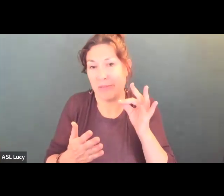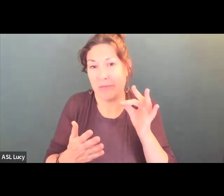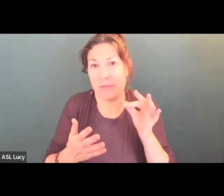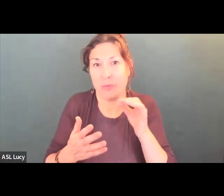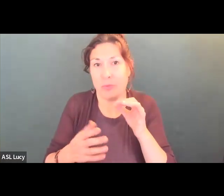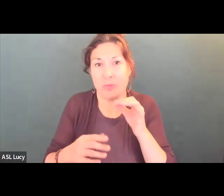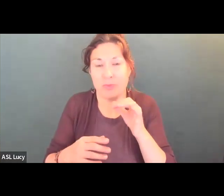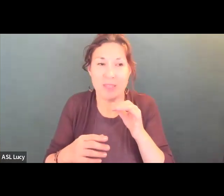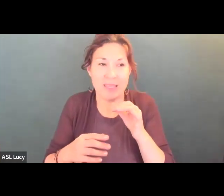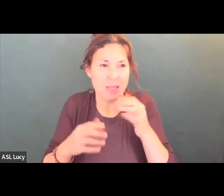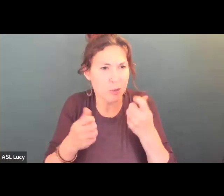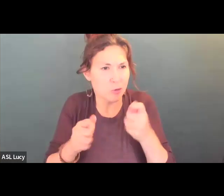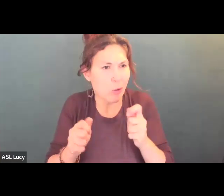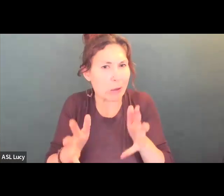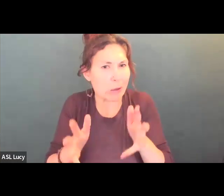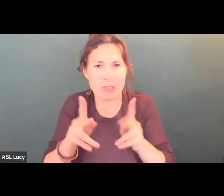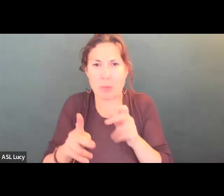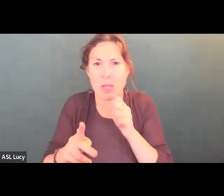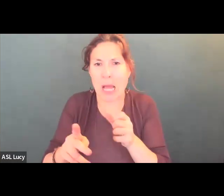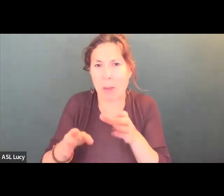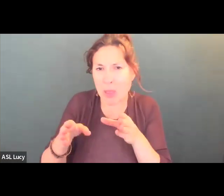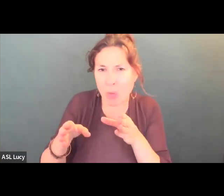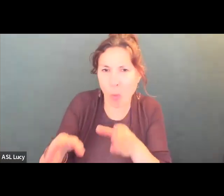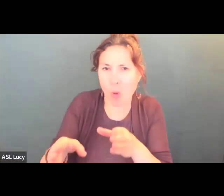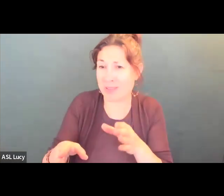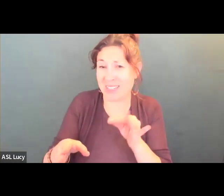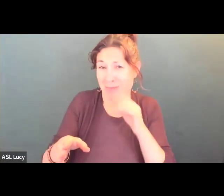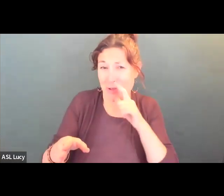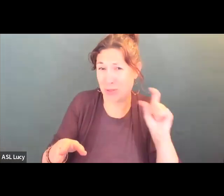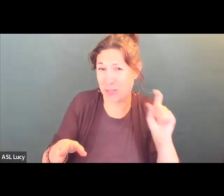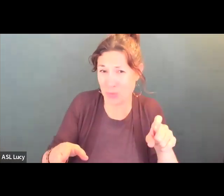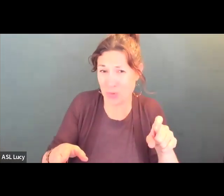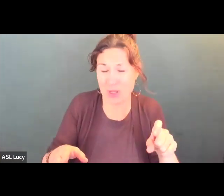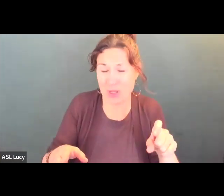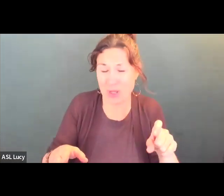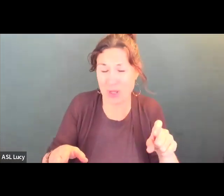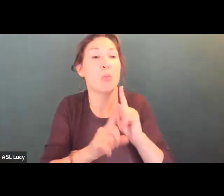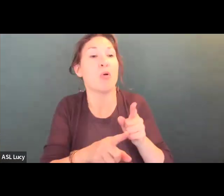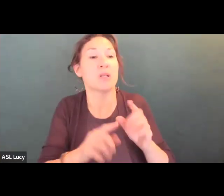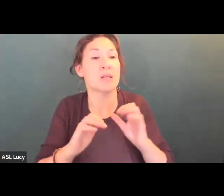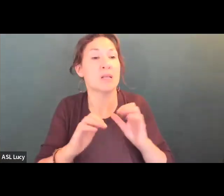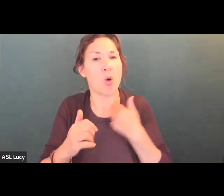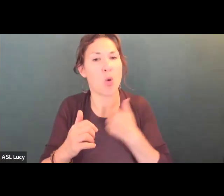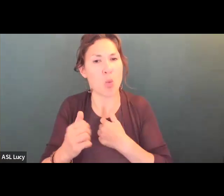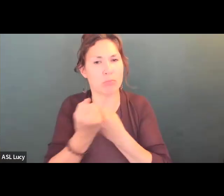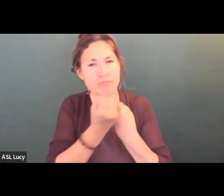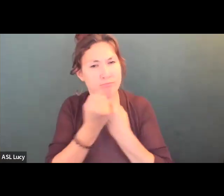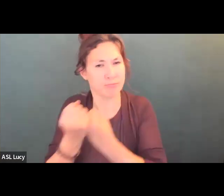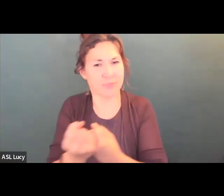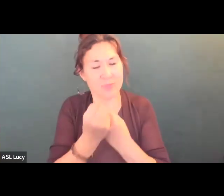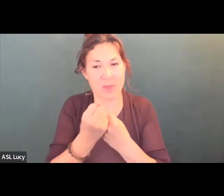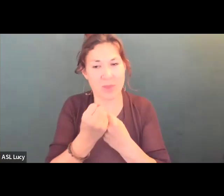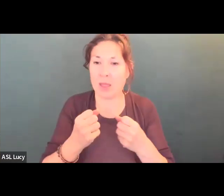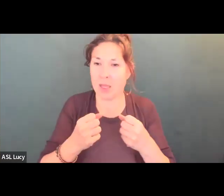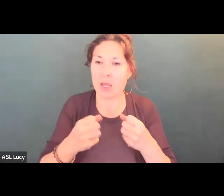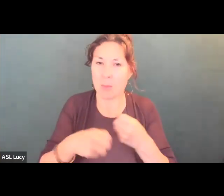people, but it's sort of like, how can we all be in this together if our ultimate goal is being able to get our kids to school on